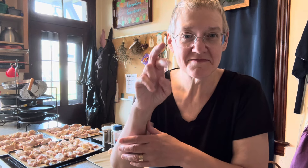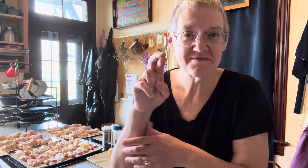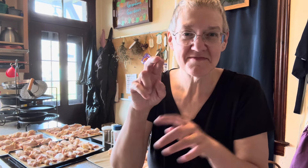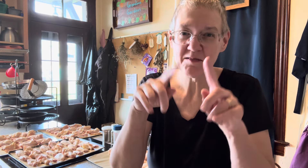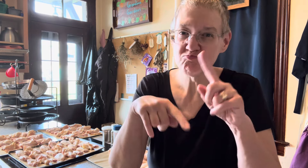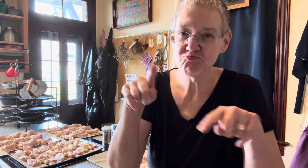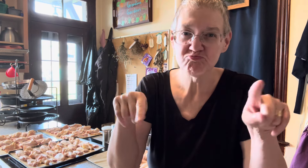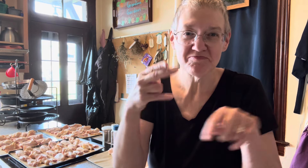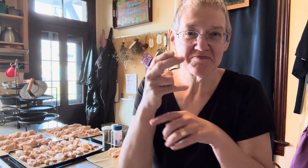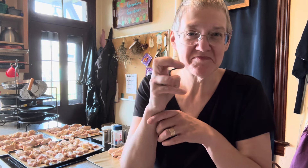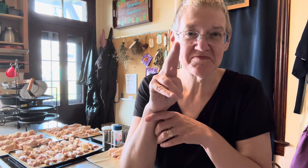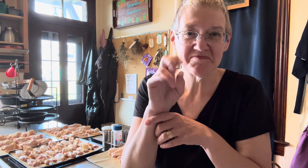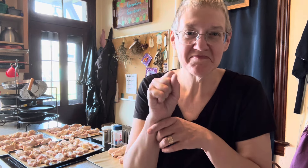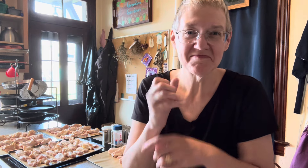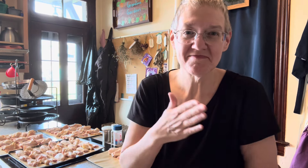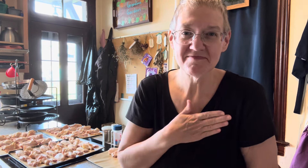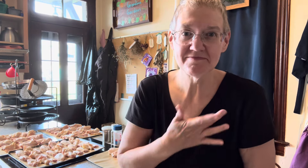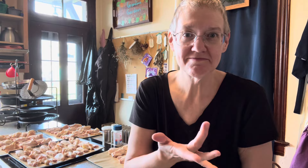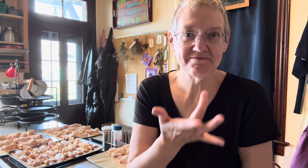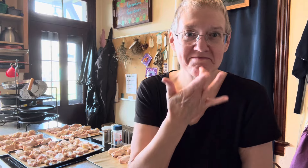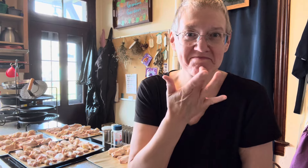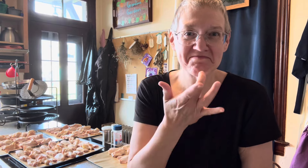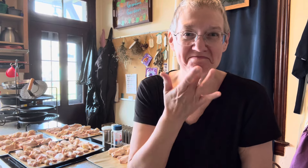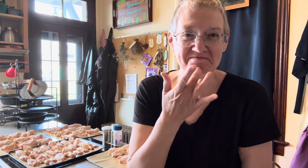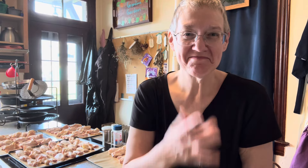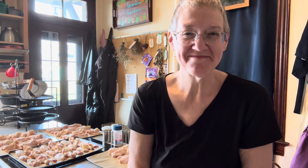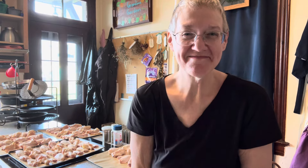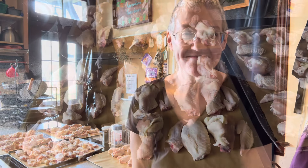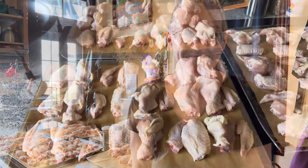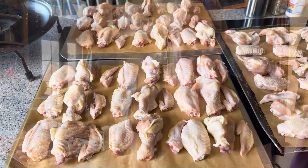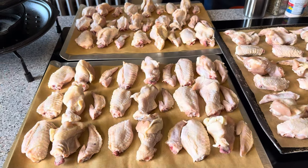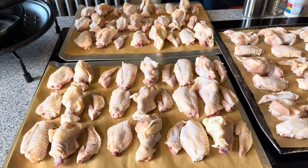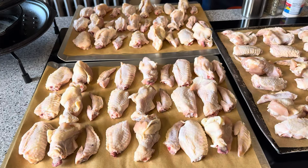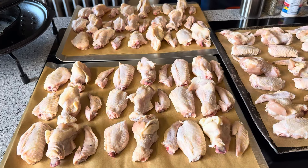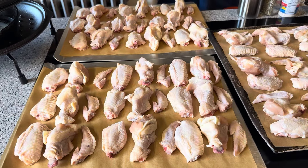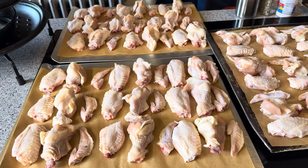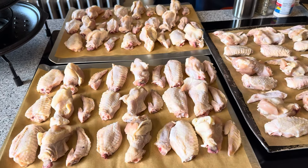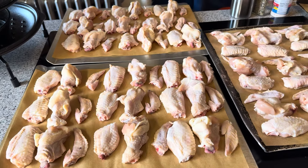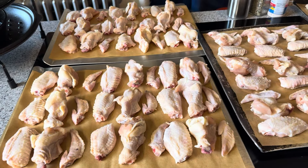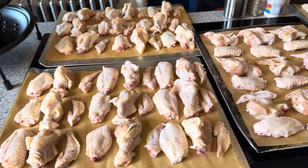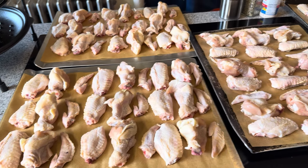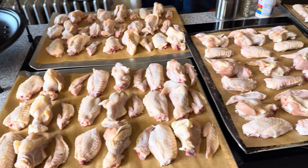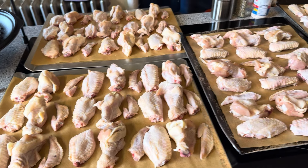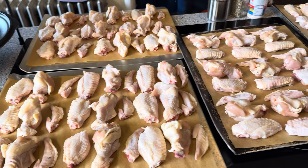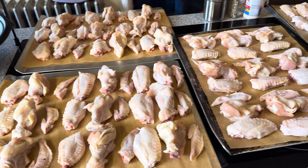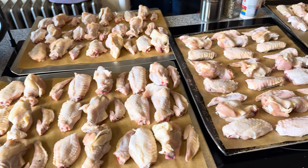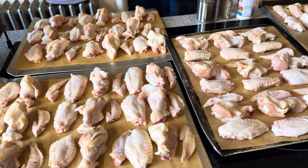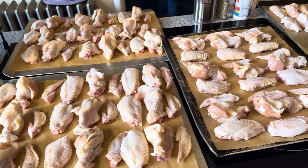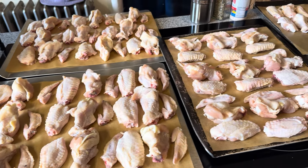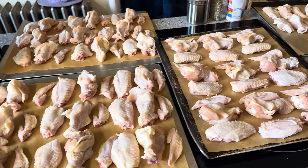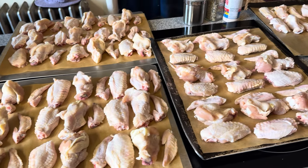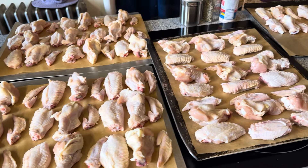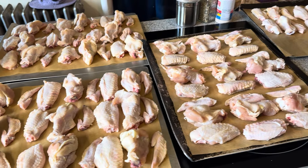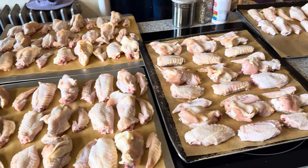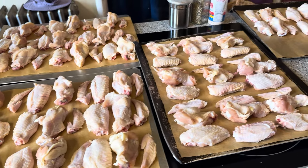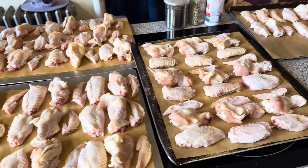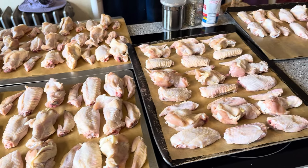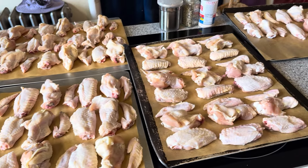chili powder, a variety of spices and herbs. It's absolutely one of my favorite keto meals.